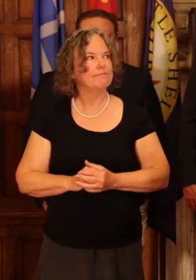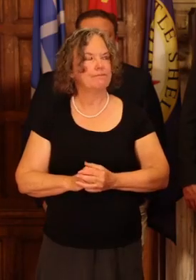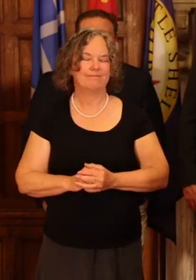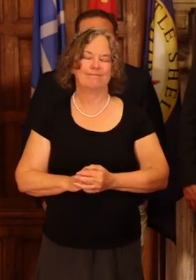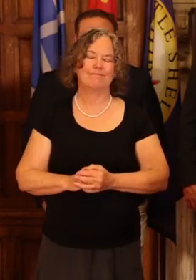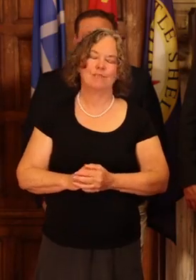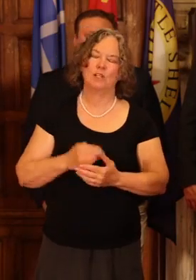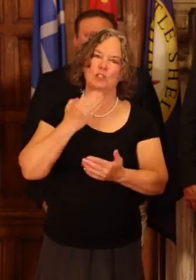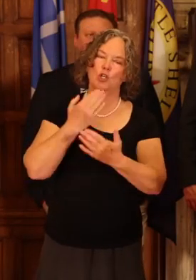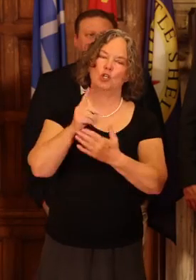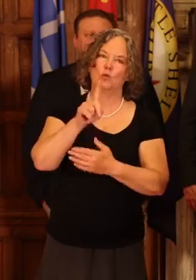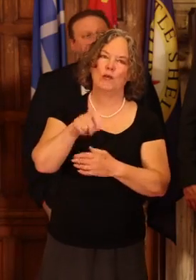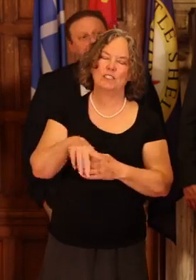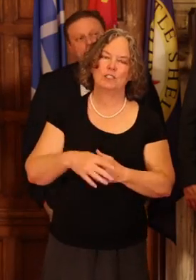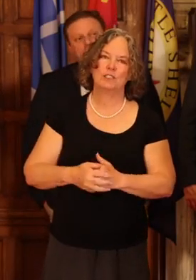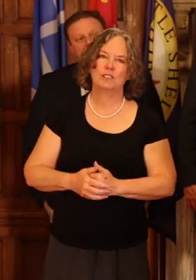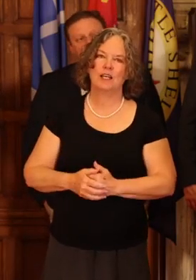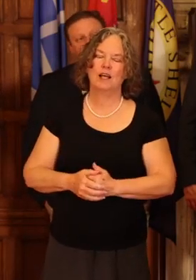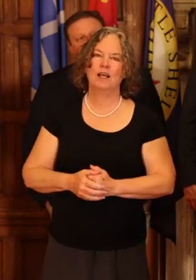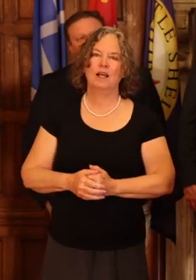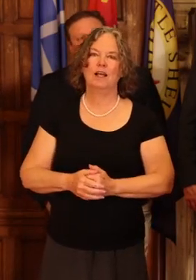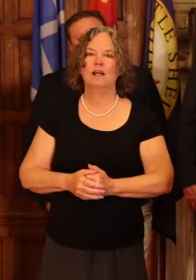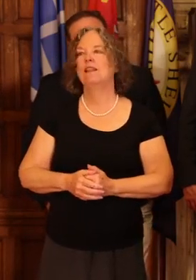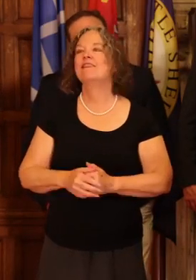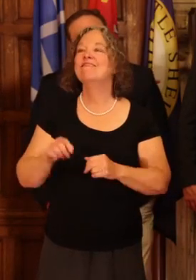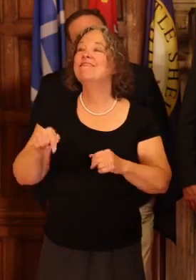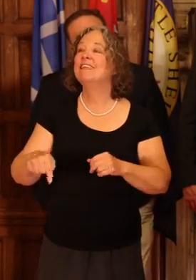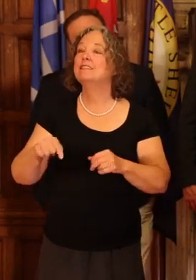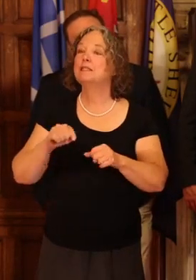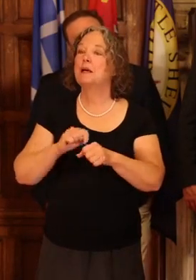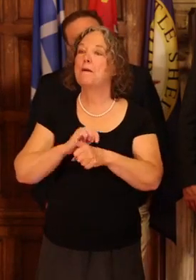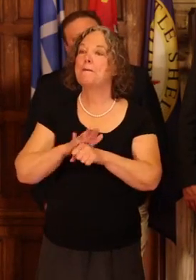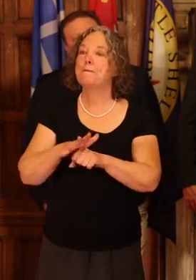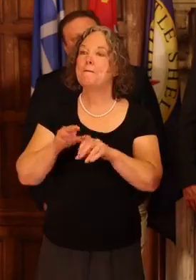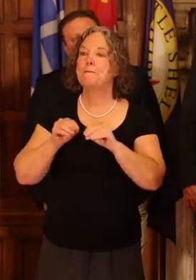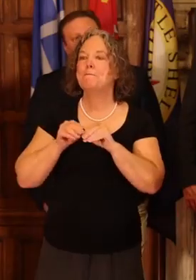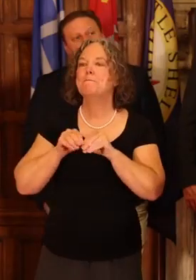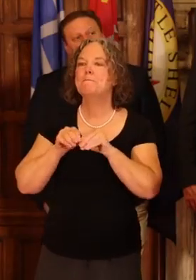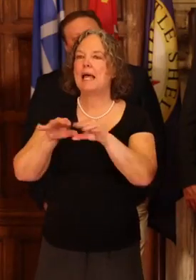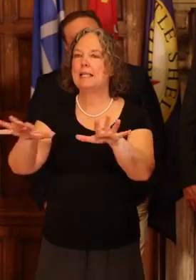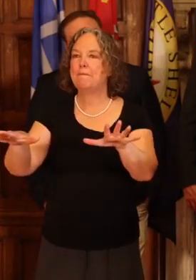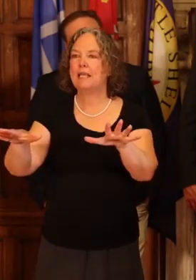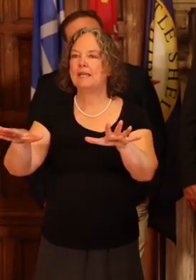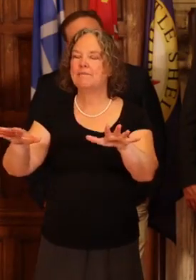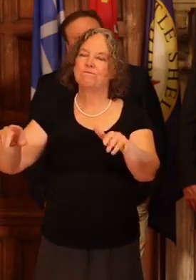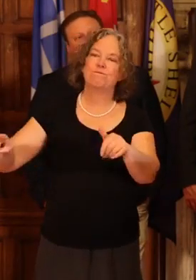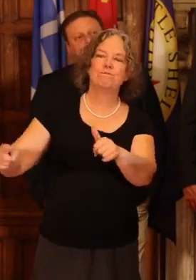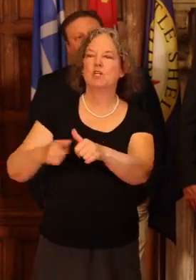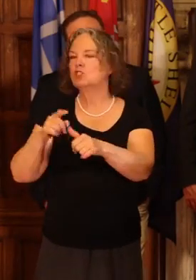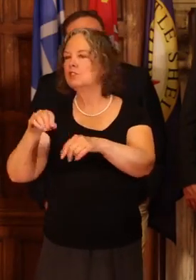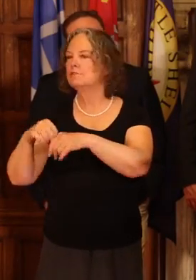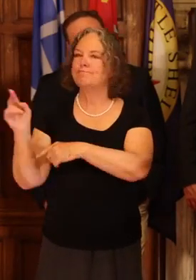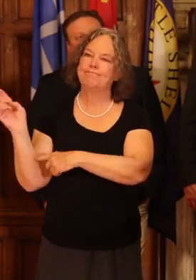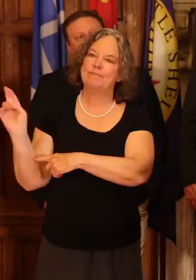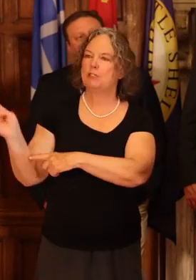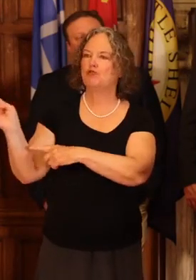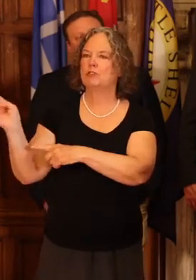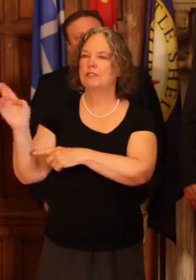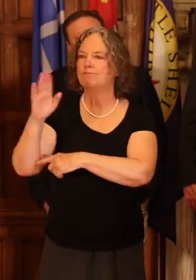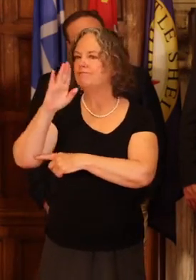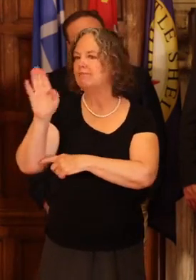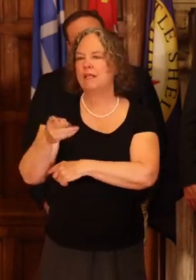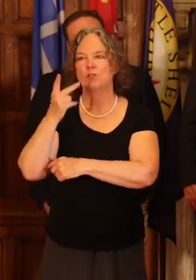so Holly, it's a good question. This pandemic, unprecedented. We've never seen anything like it in our